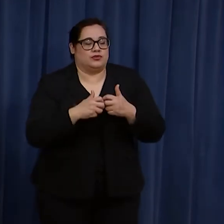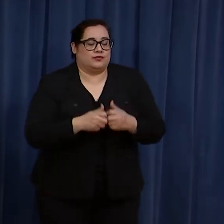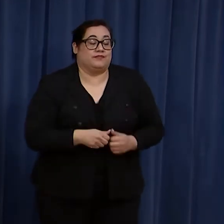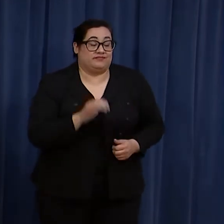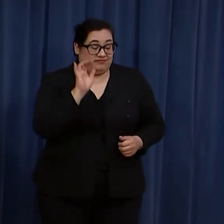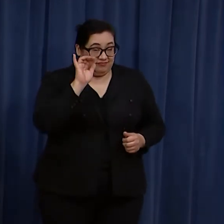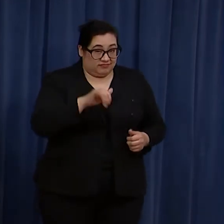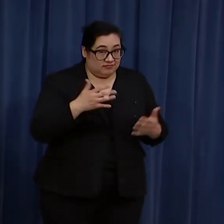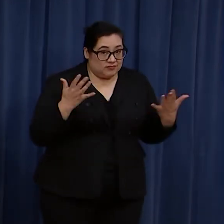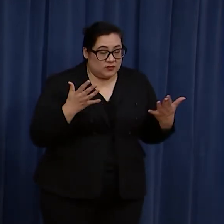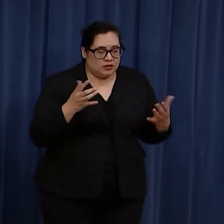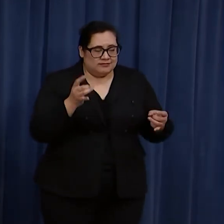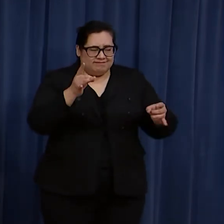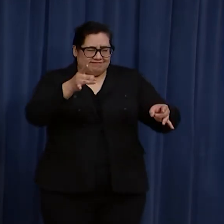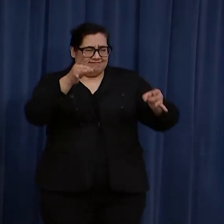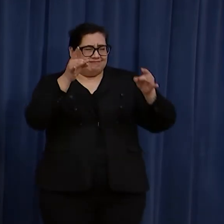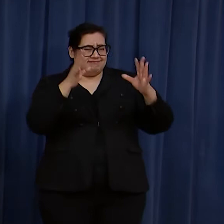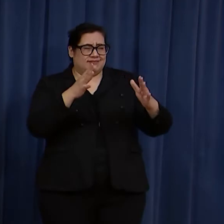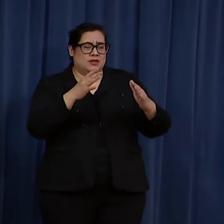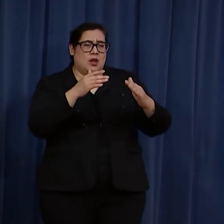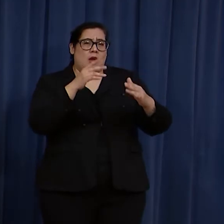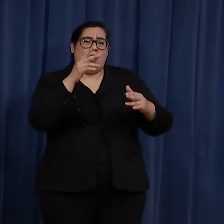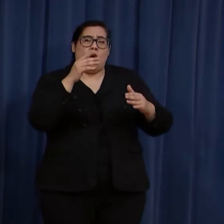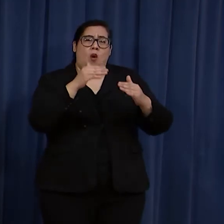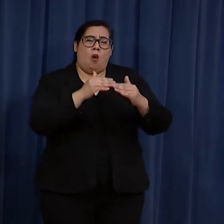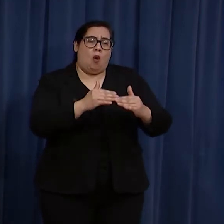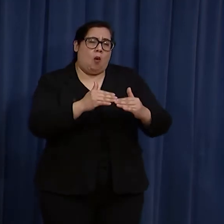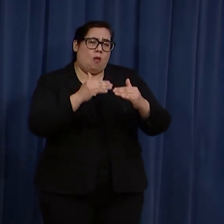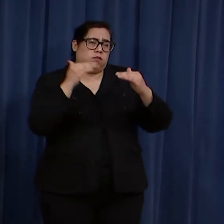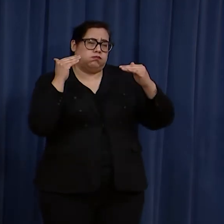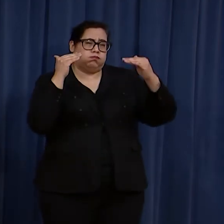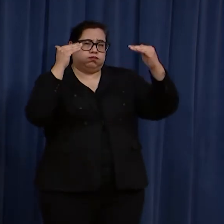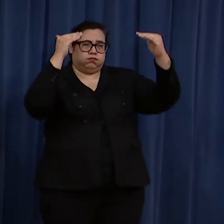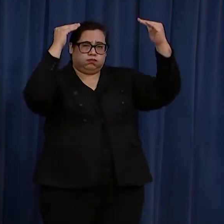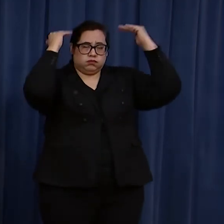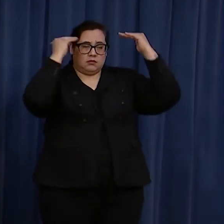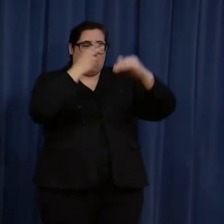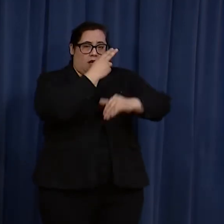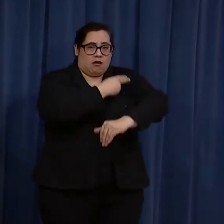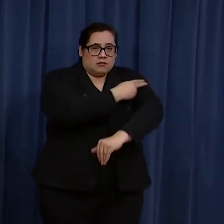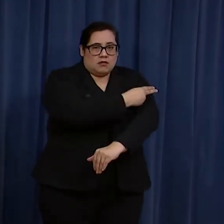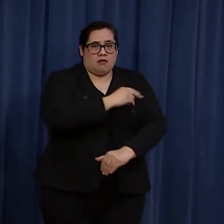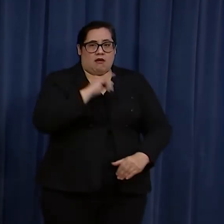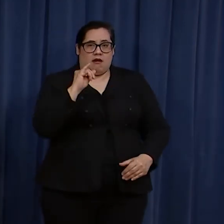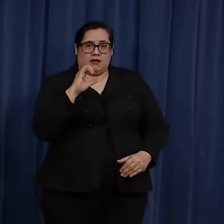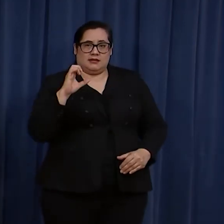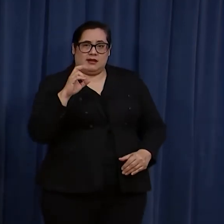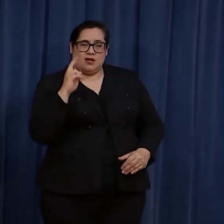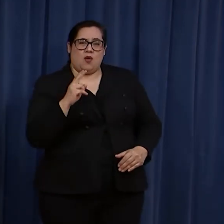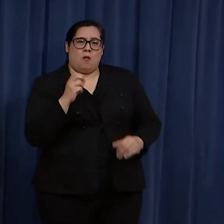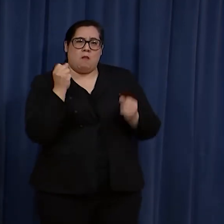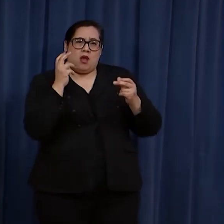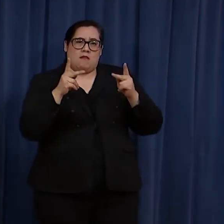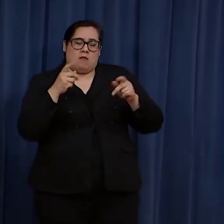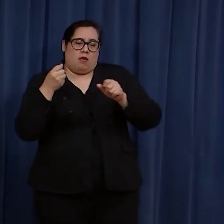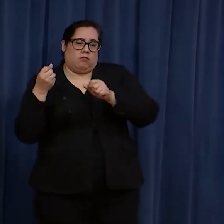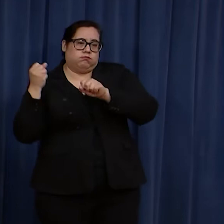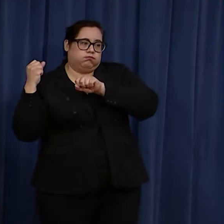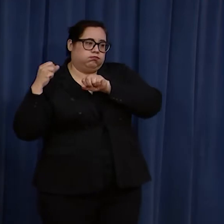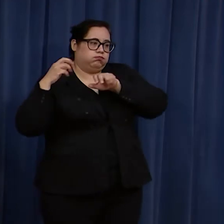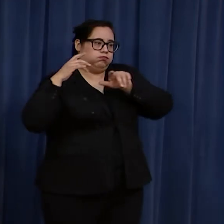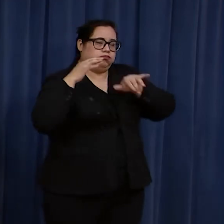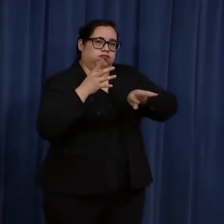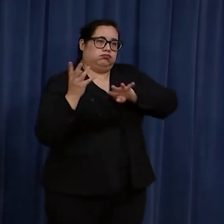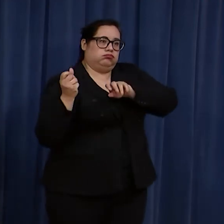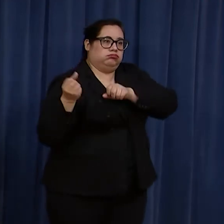that is the nightmare of overwhelmed hospitals and ICUs. If you're in a car accident,